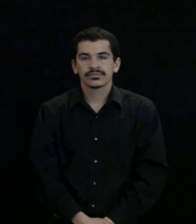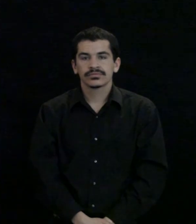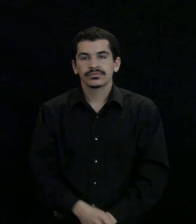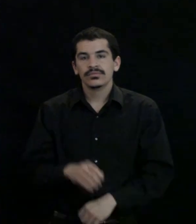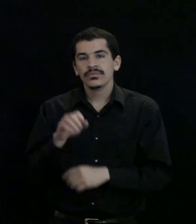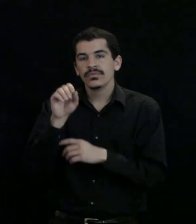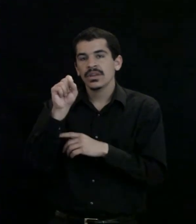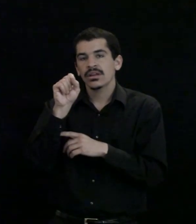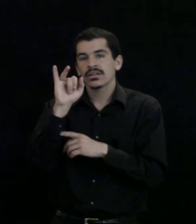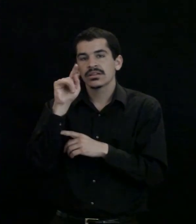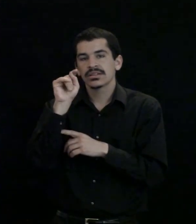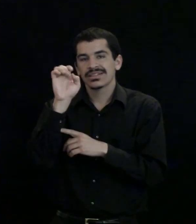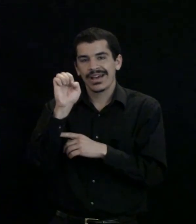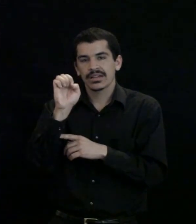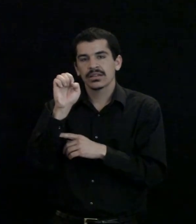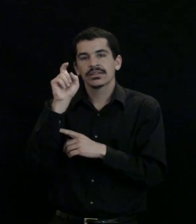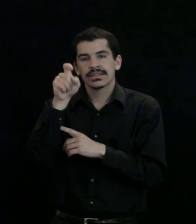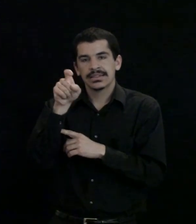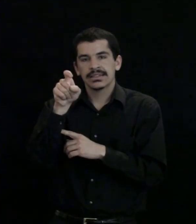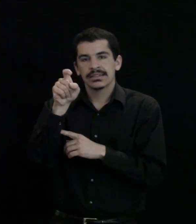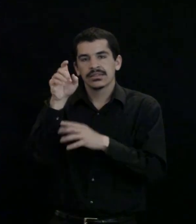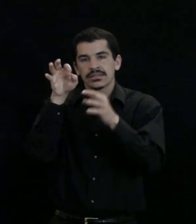Site needs summary.